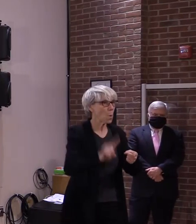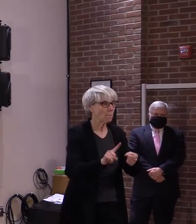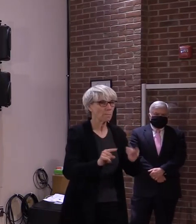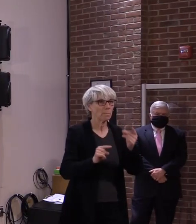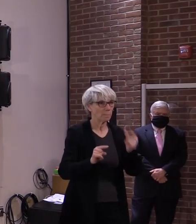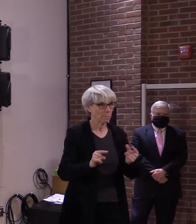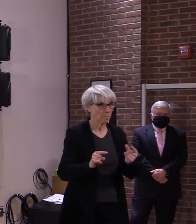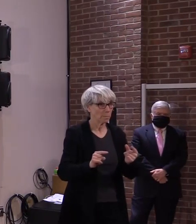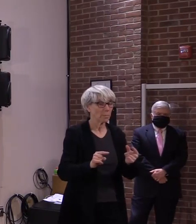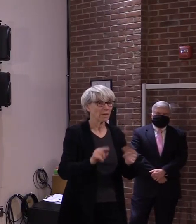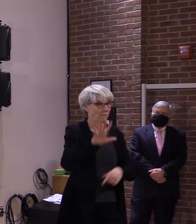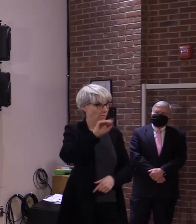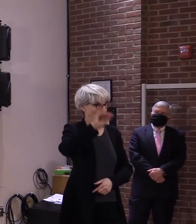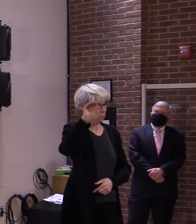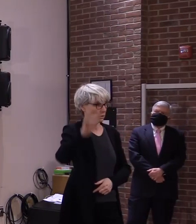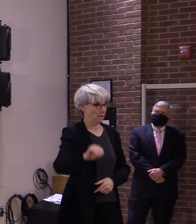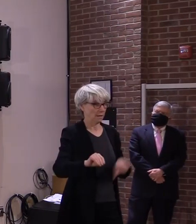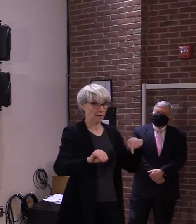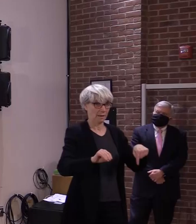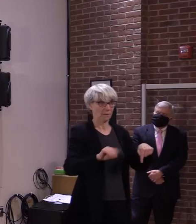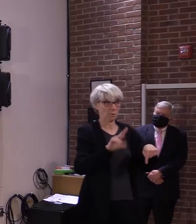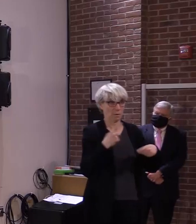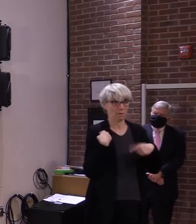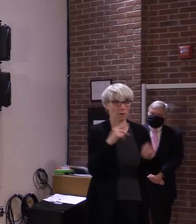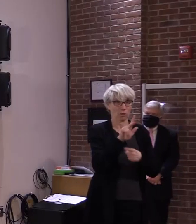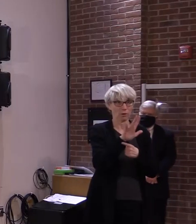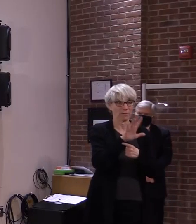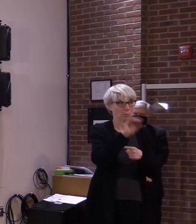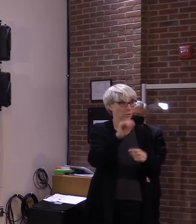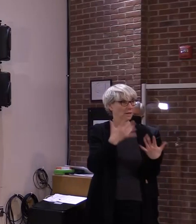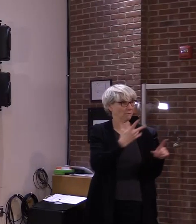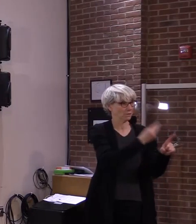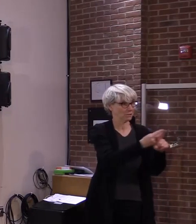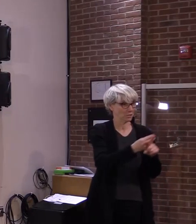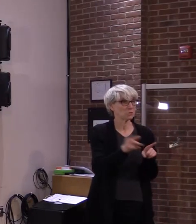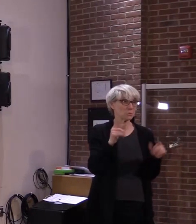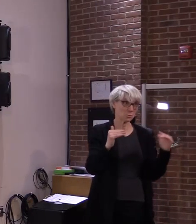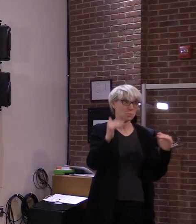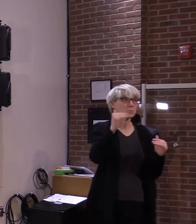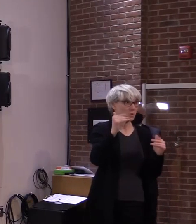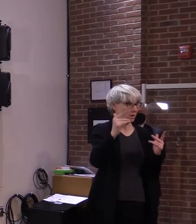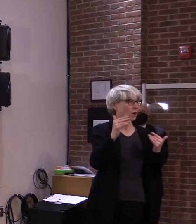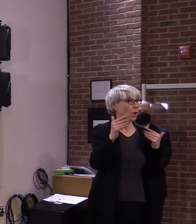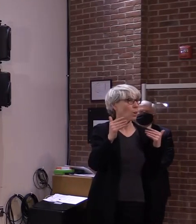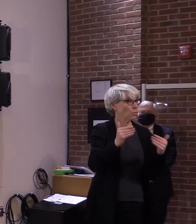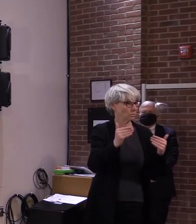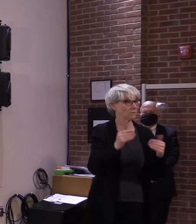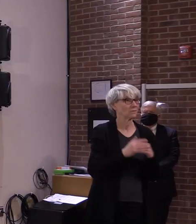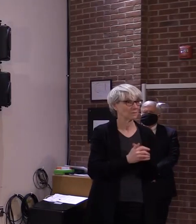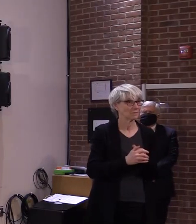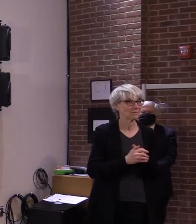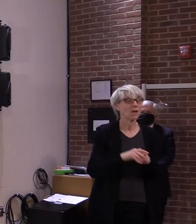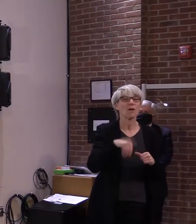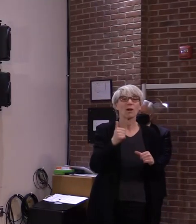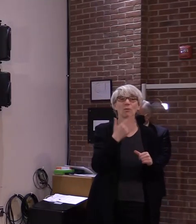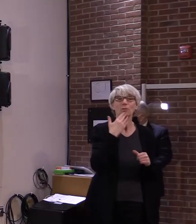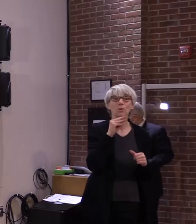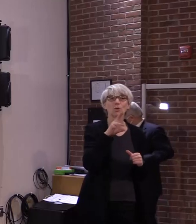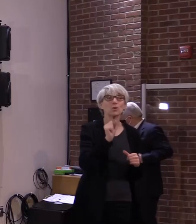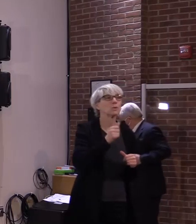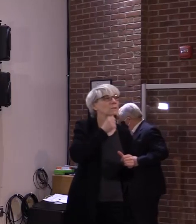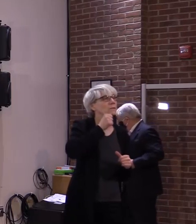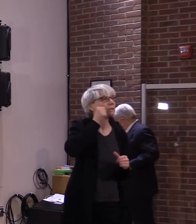at least one dose. Another bright spot comes from a new CDC study that was just published